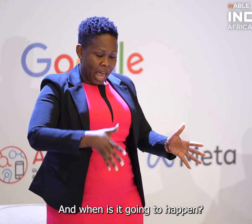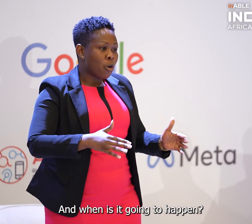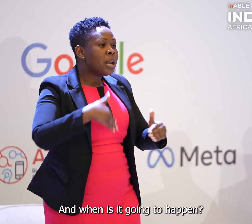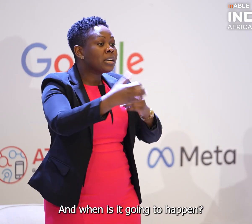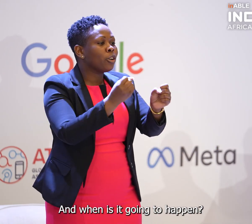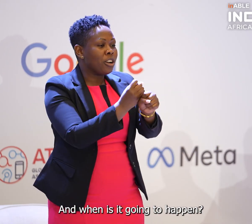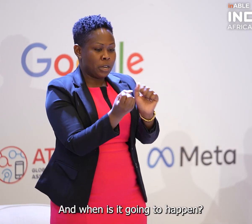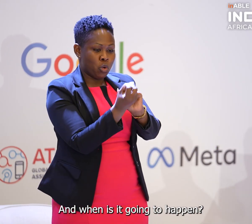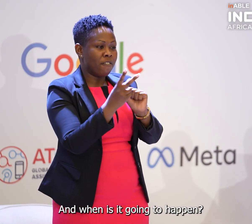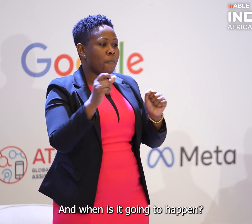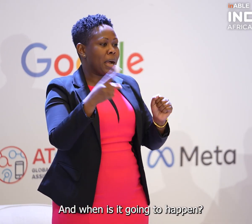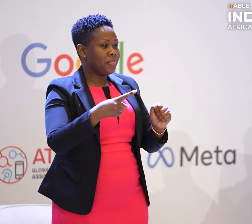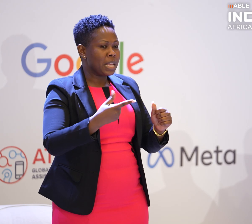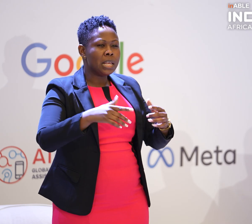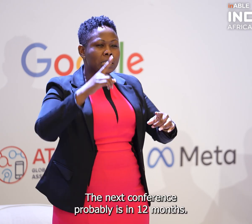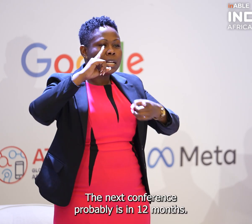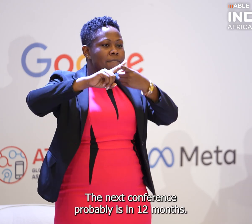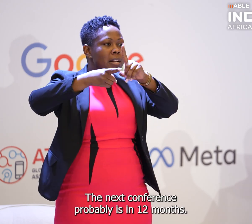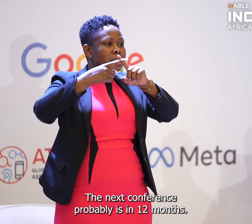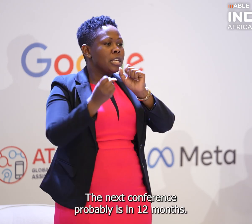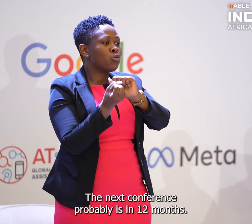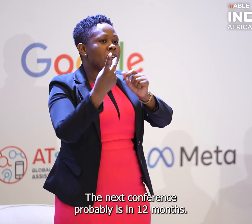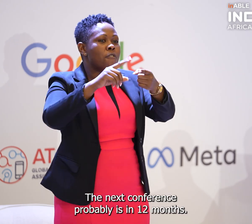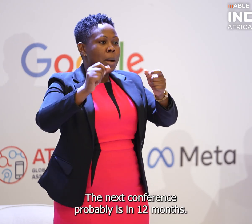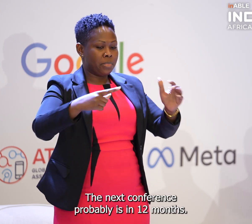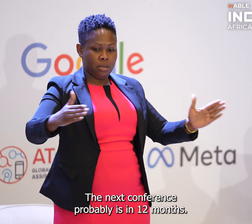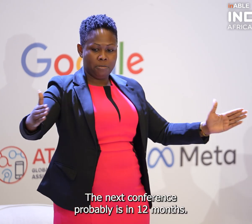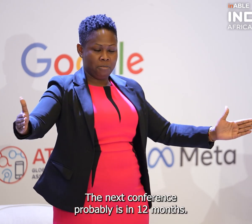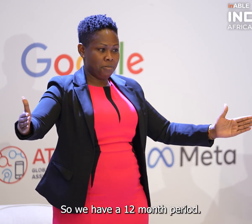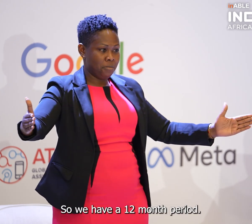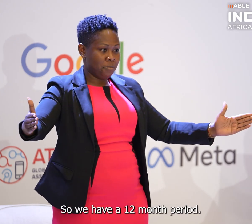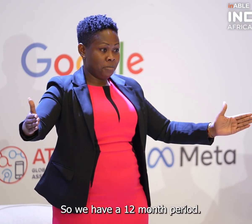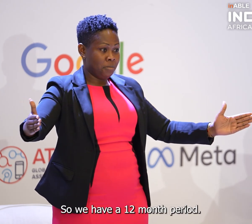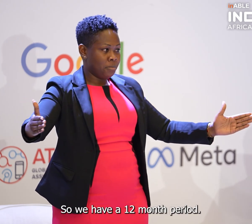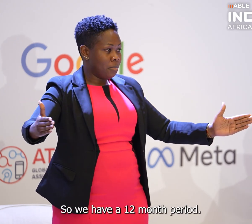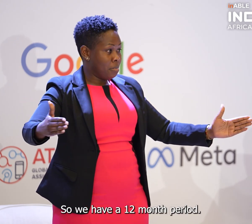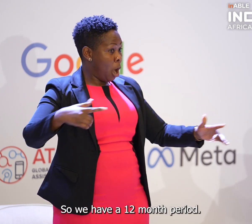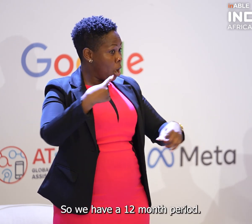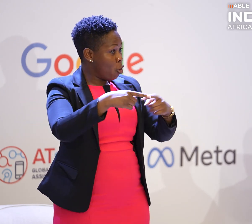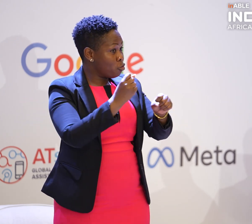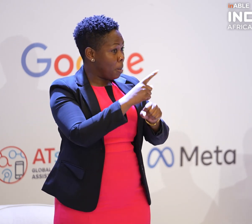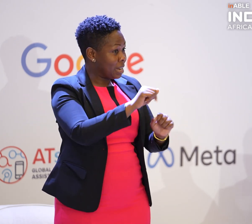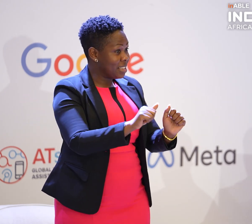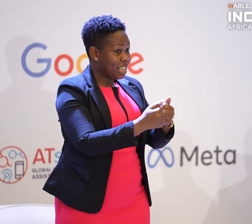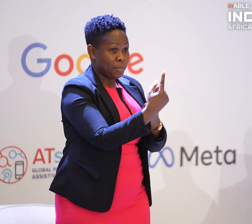when is it going to happen? The next conference probably is in 12 months. So we have a 12-month